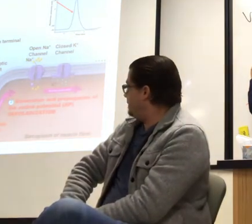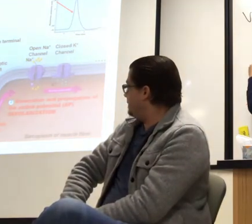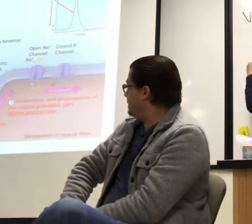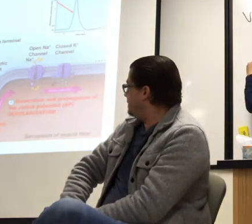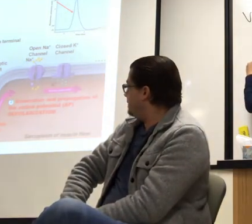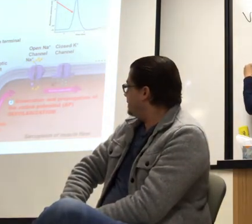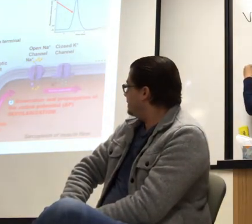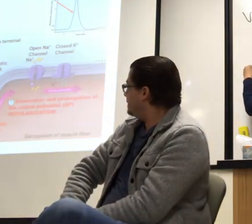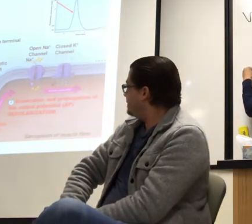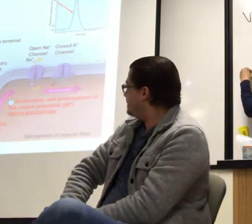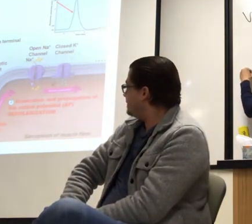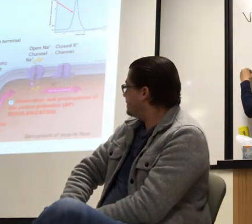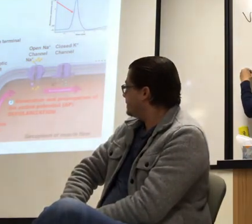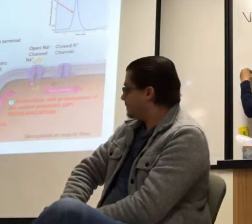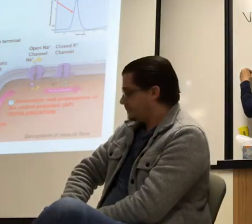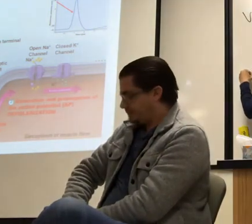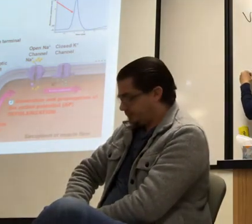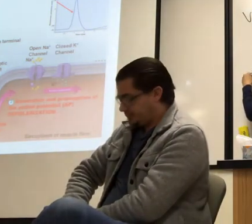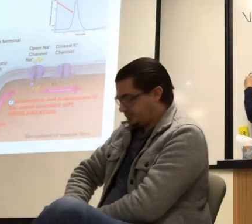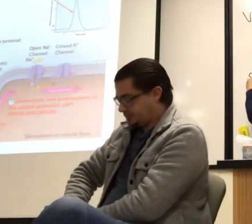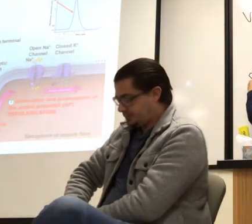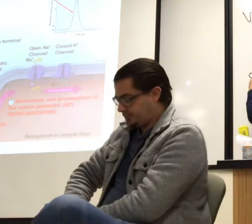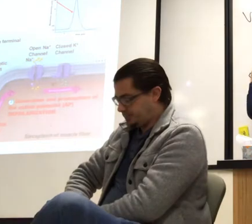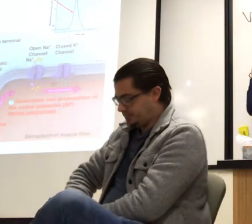of cell